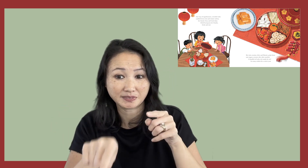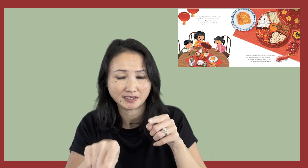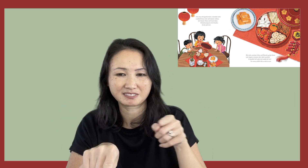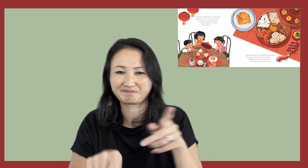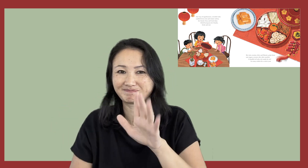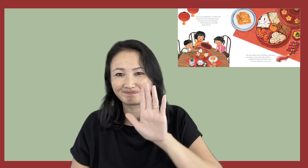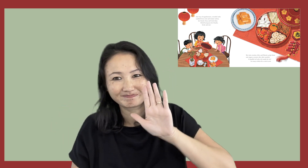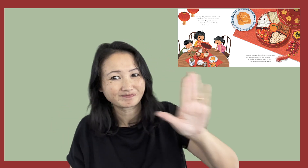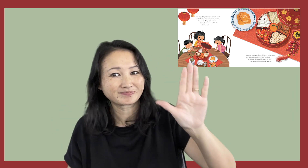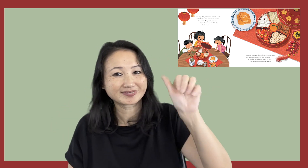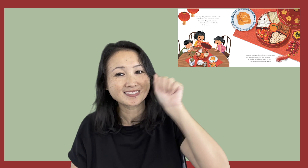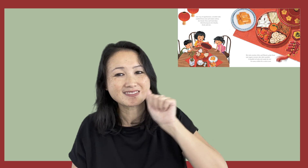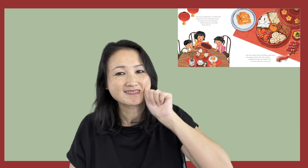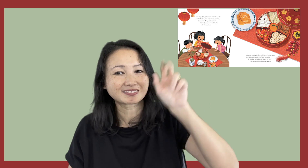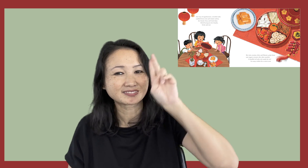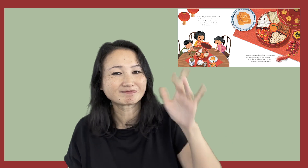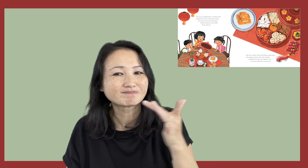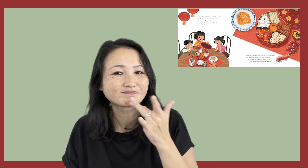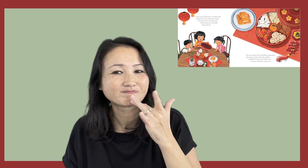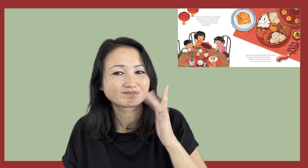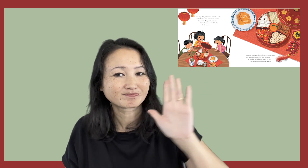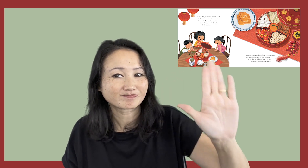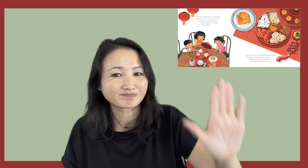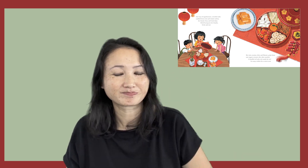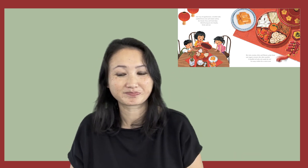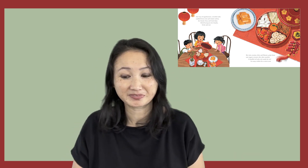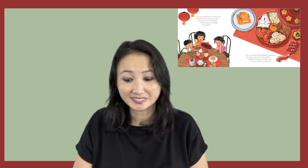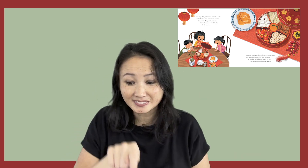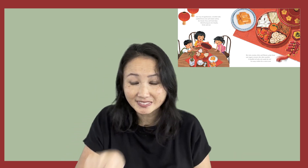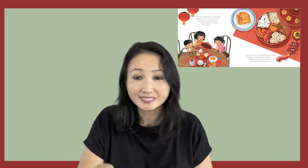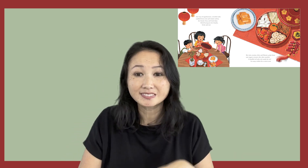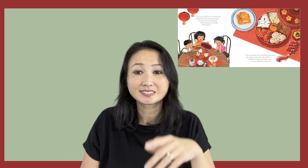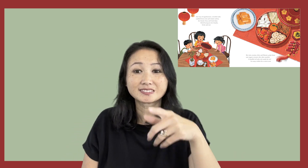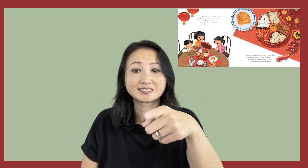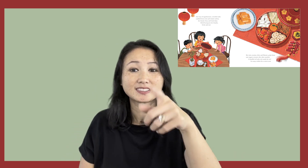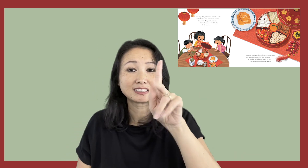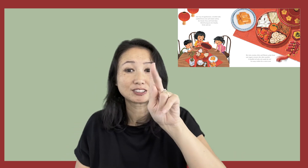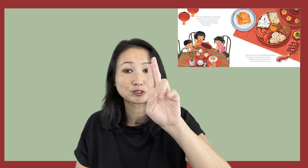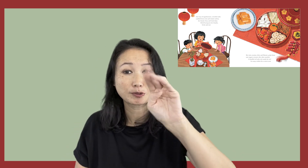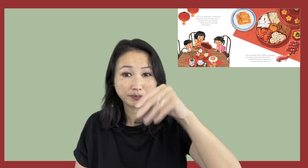Dried kumquats for Charlie, lively and tart.